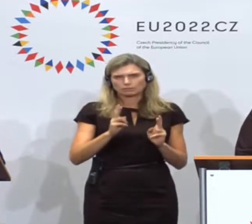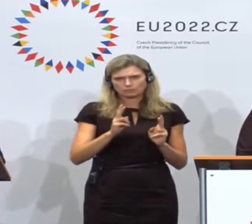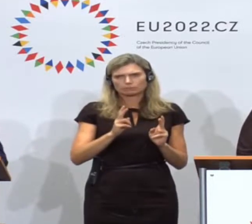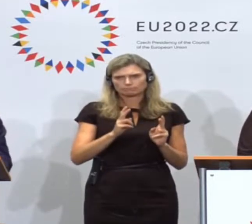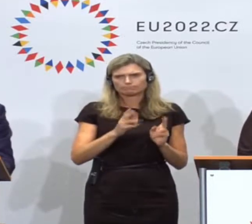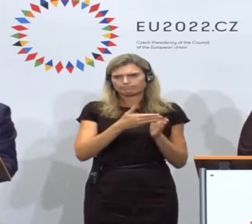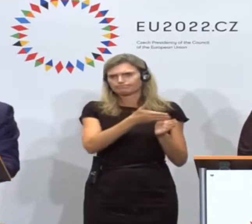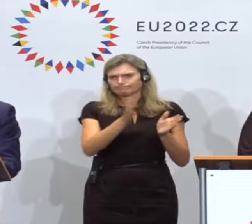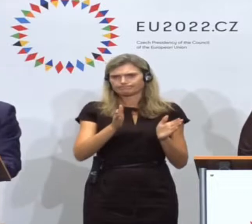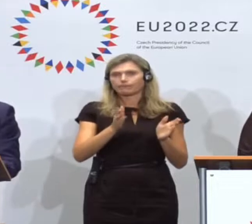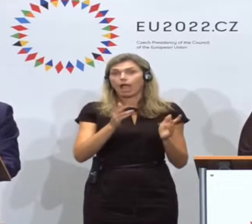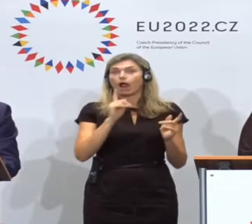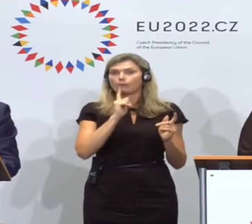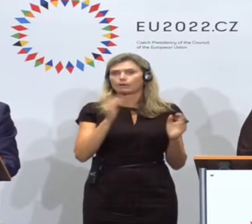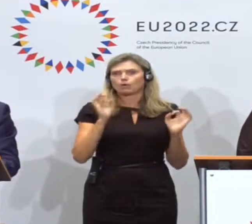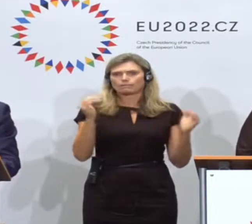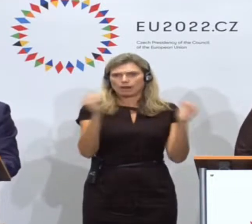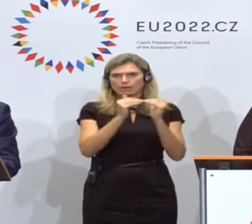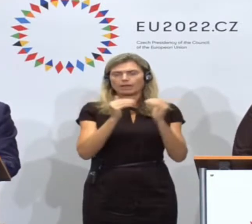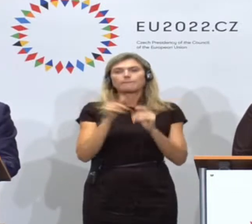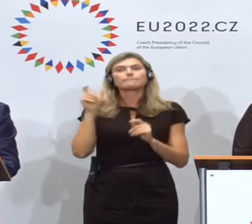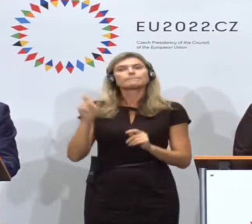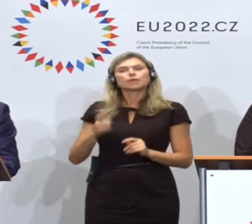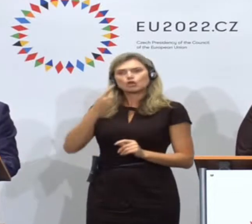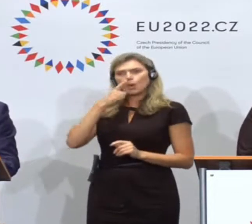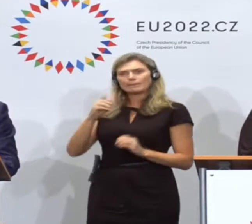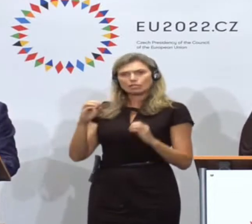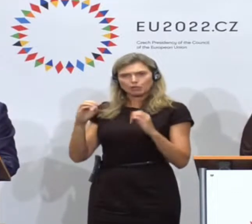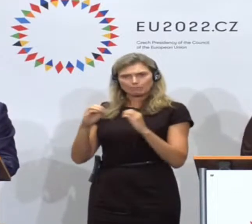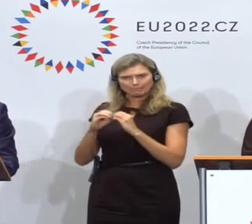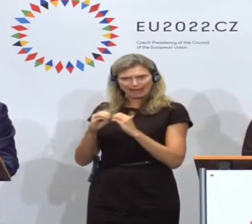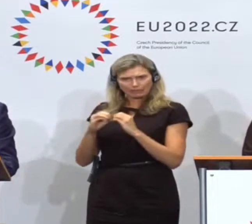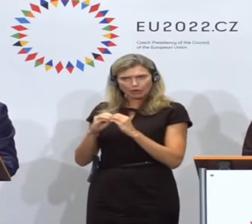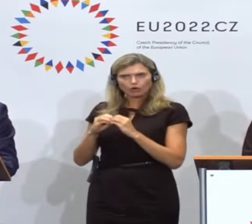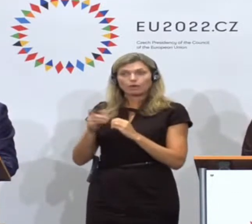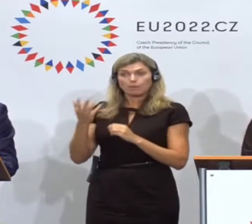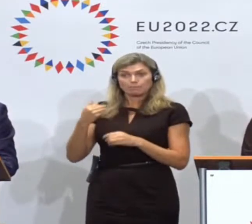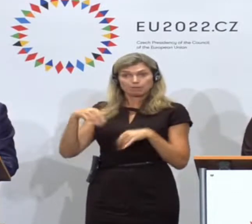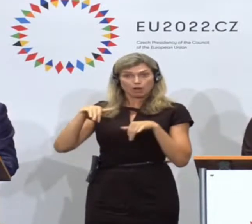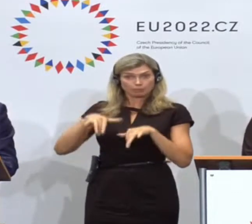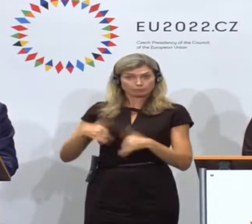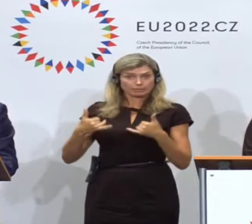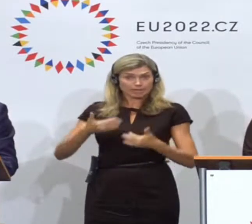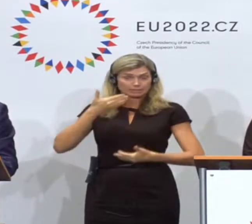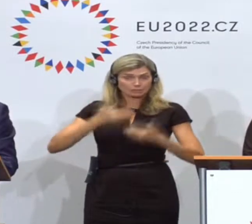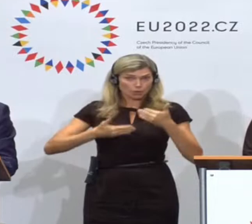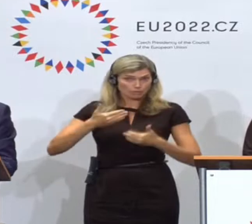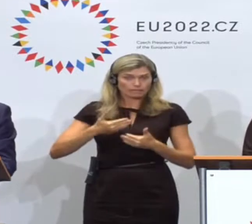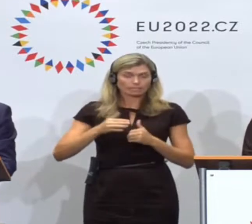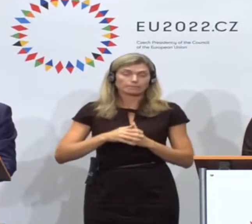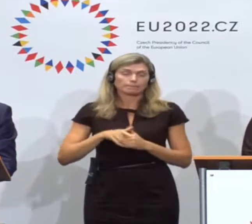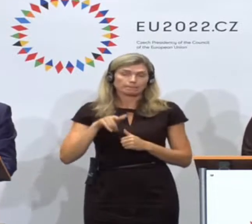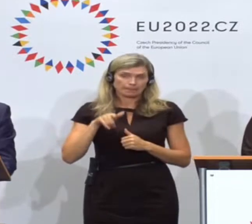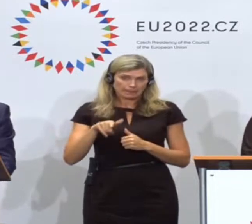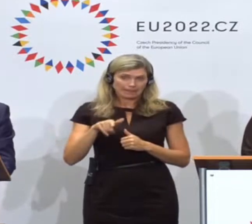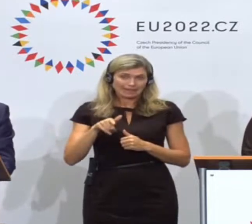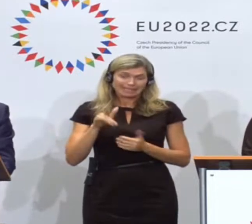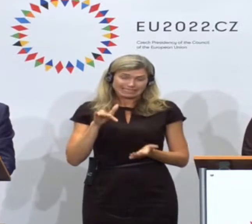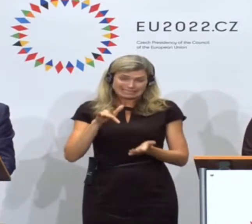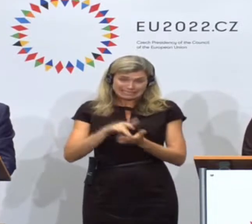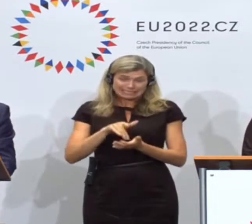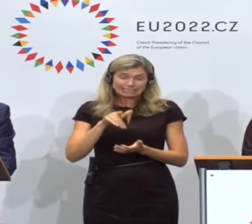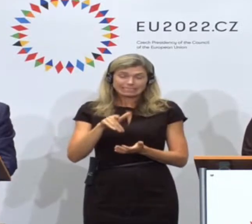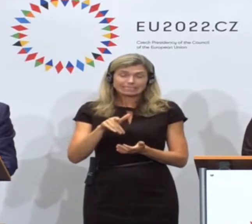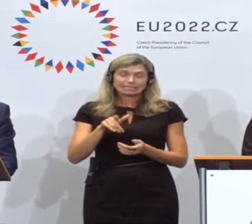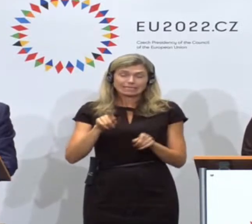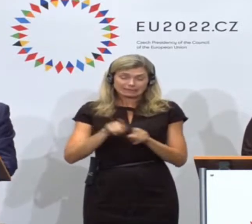was present during our meeting. For that, we have set up a task force to support member